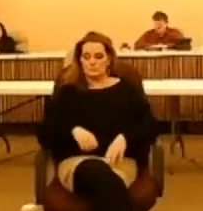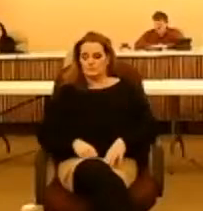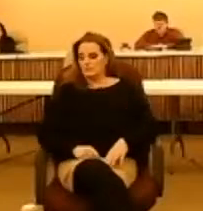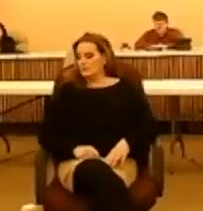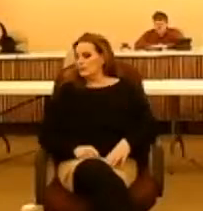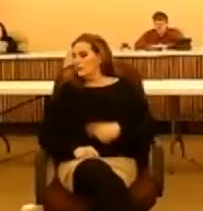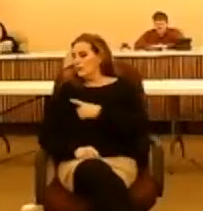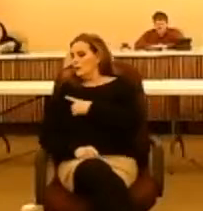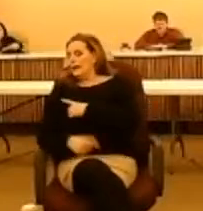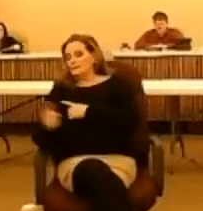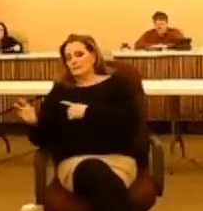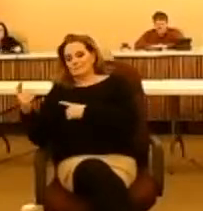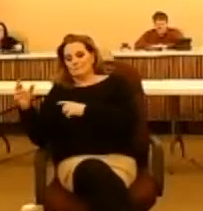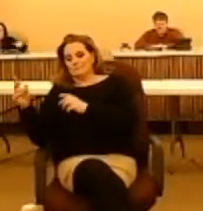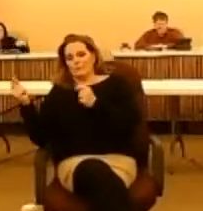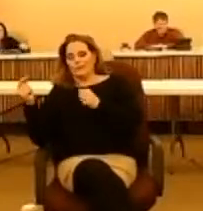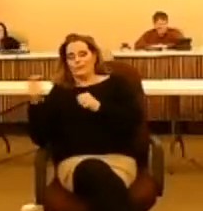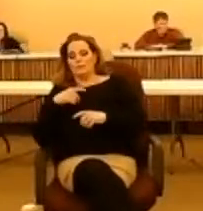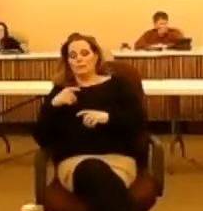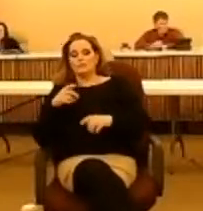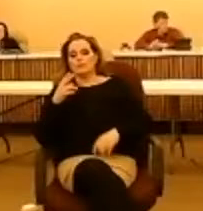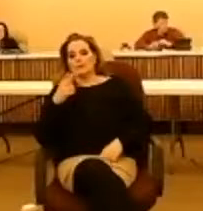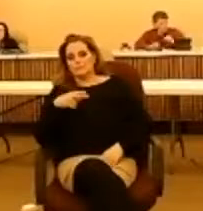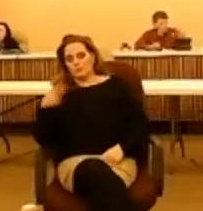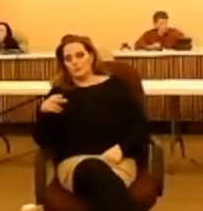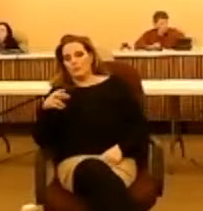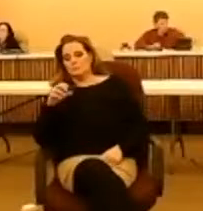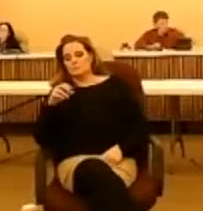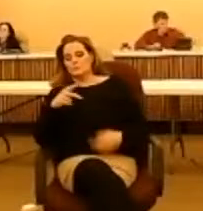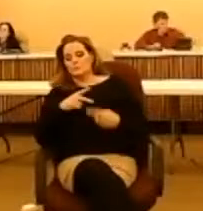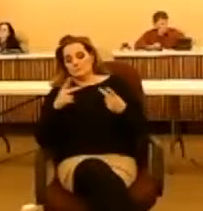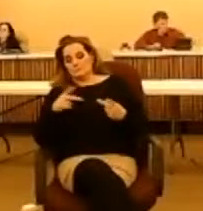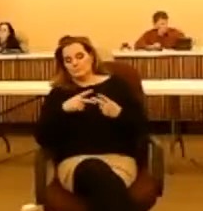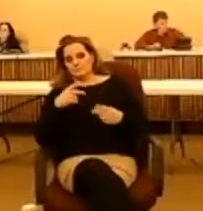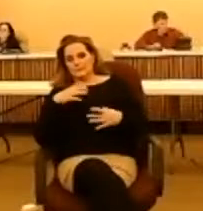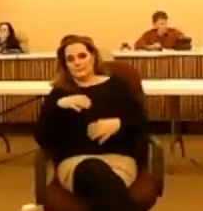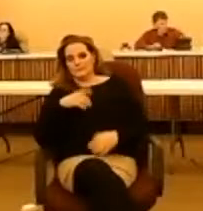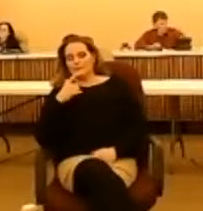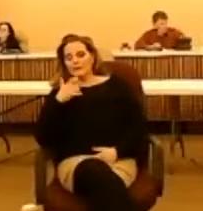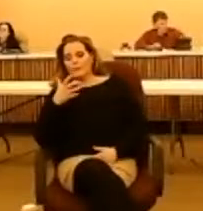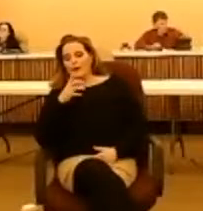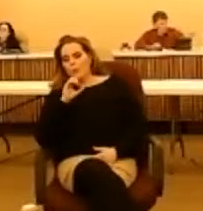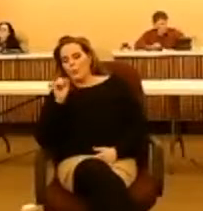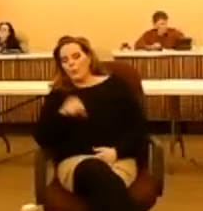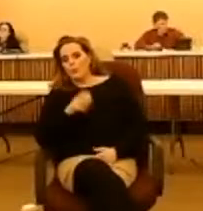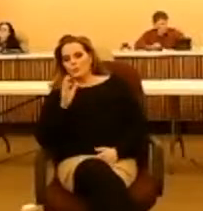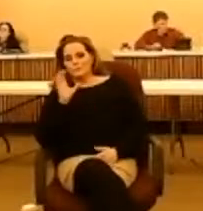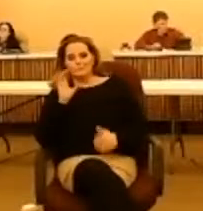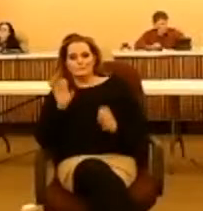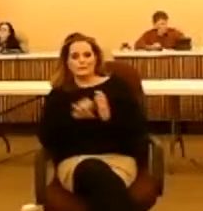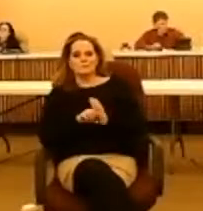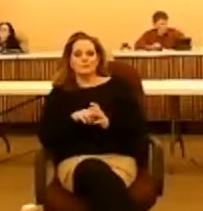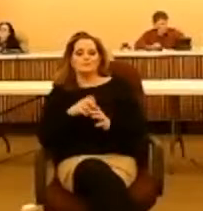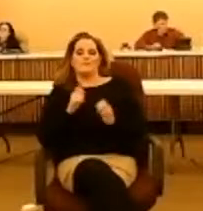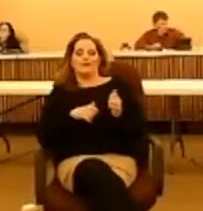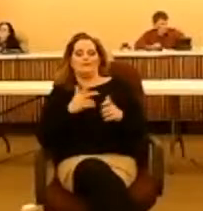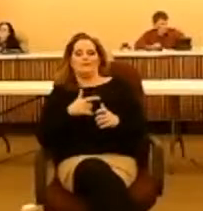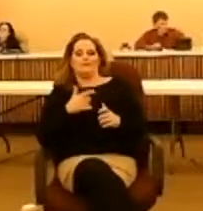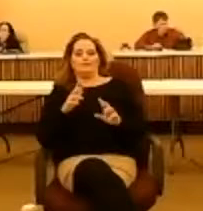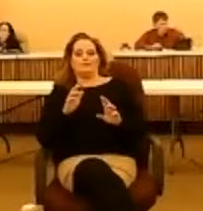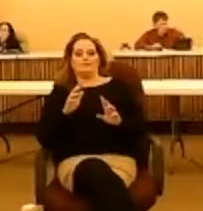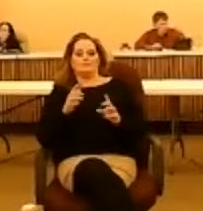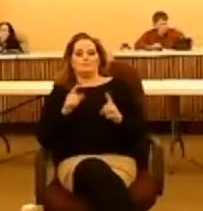I was just going to say with the Historical Site Committee, they're looking for any old pictures that people have of anything that's happened in the past to put